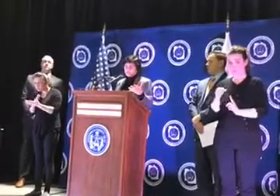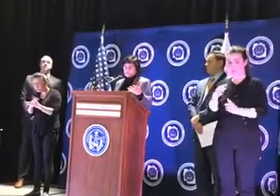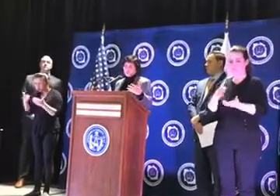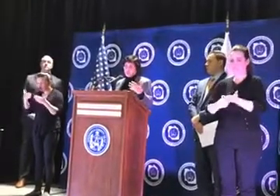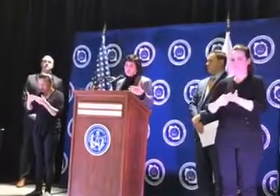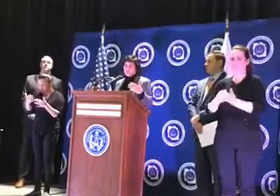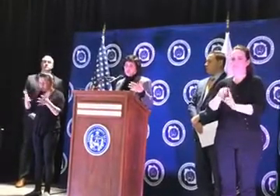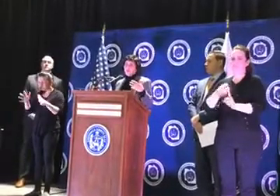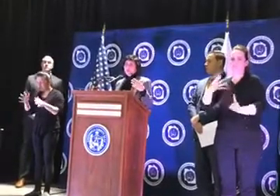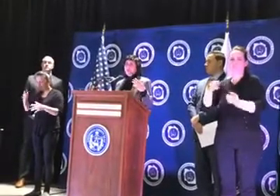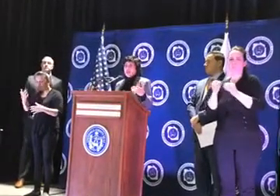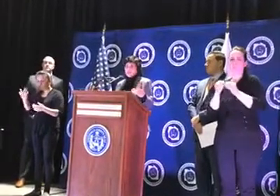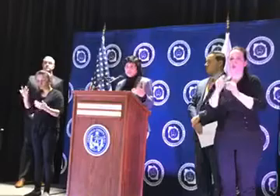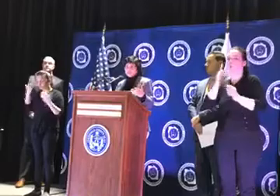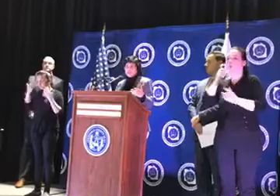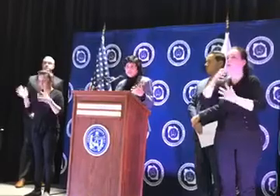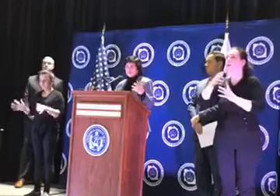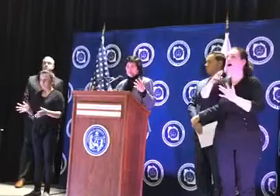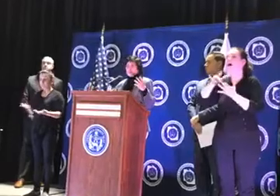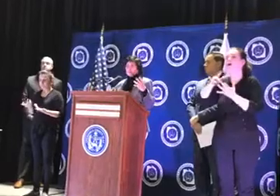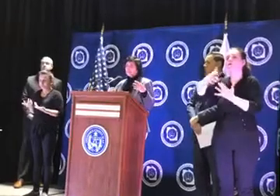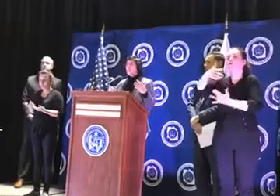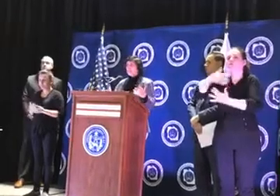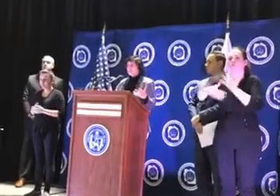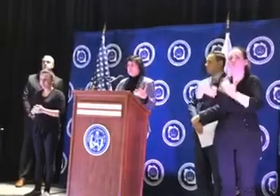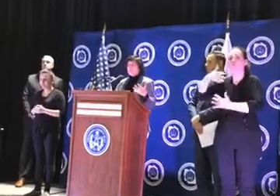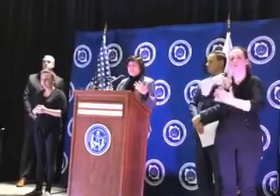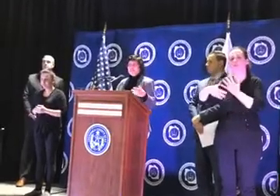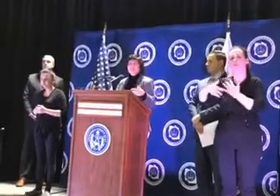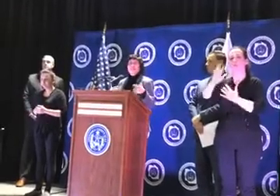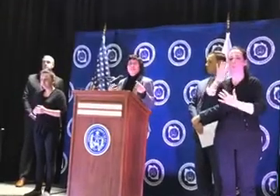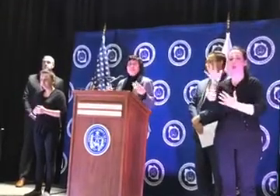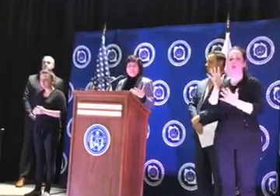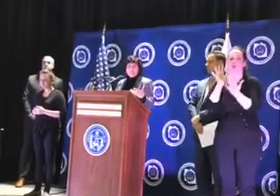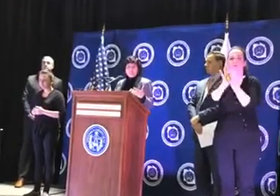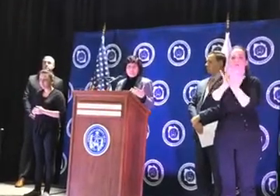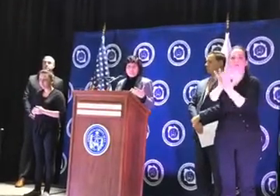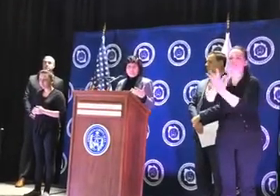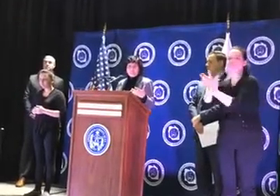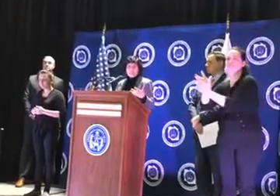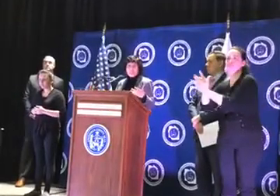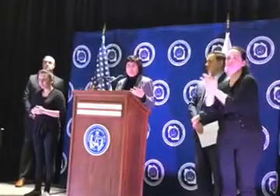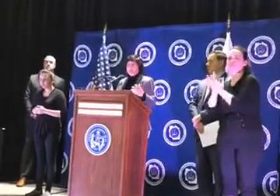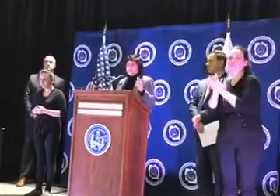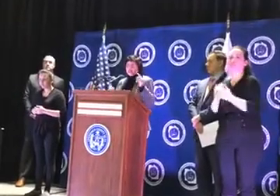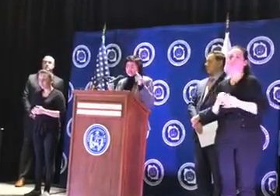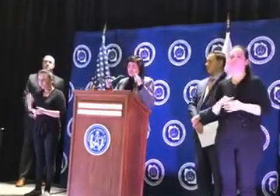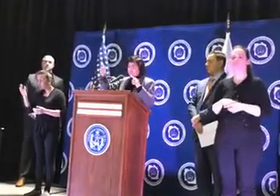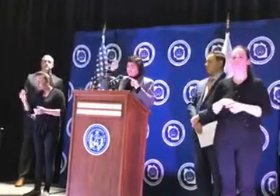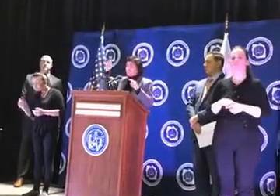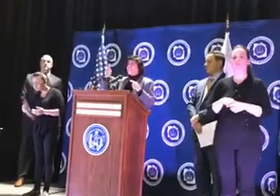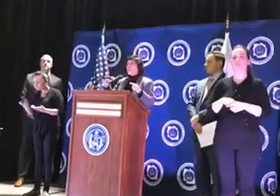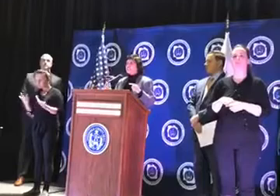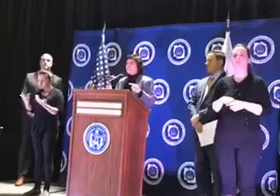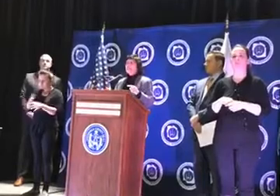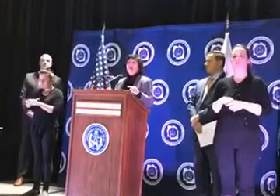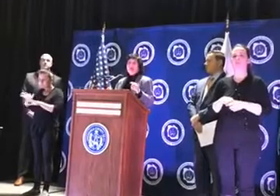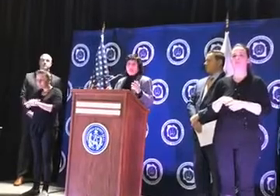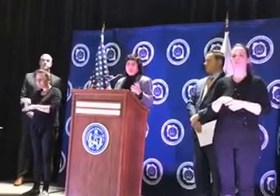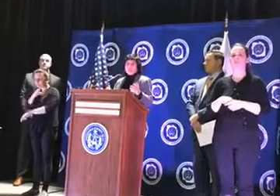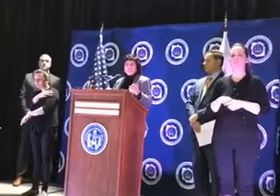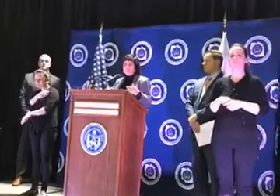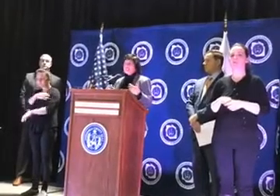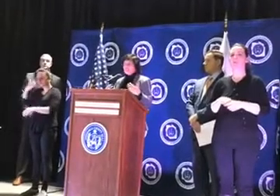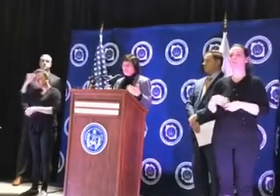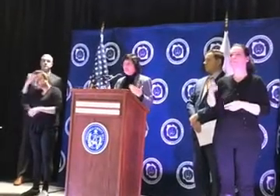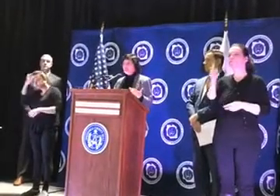them have, but not. A lot of them we are seeing new cases at this point. But is there any connectivity among